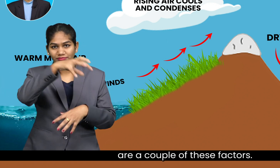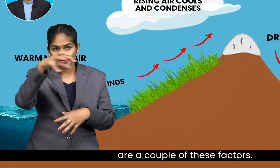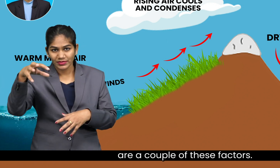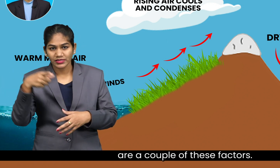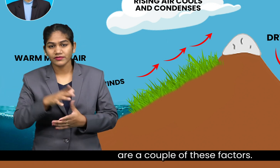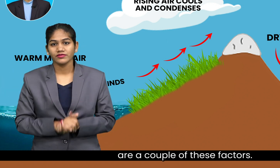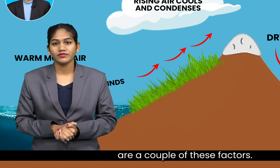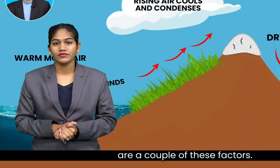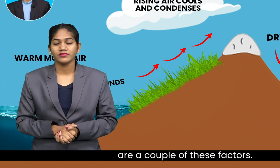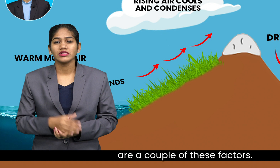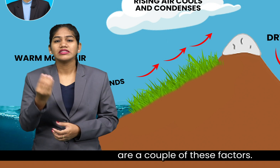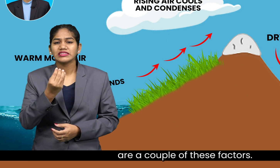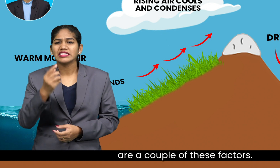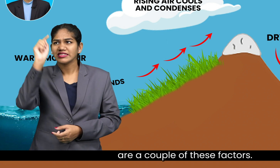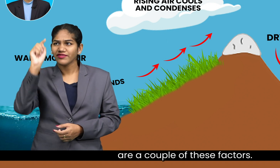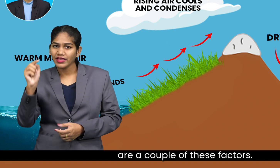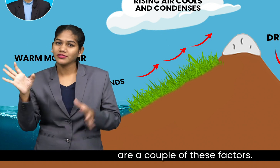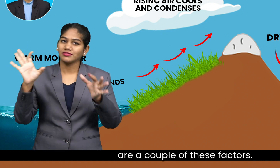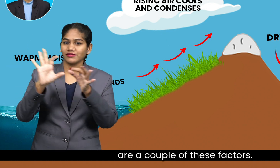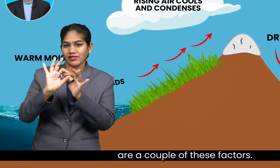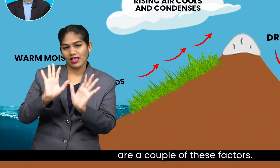are a couple of these factors.